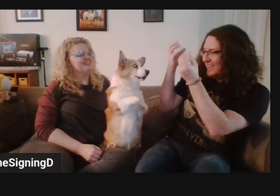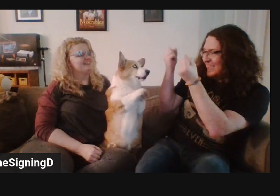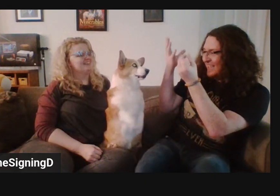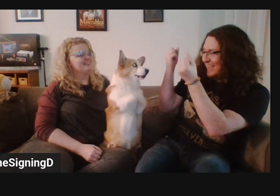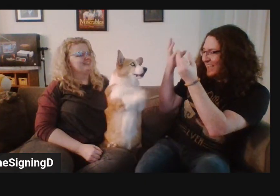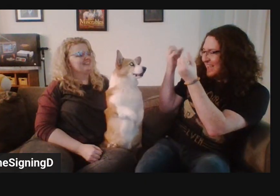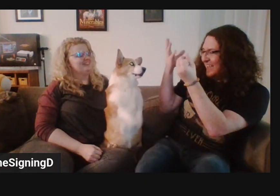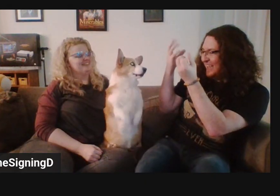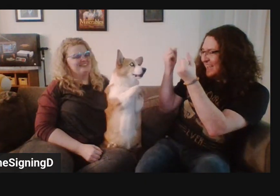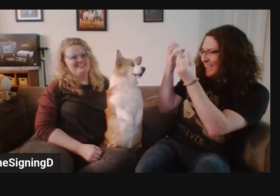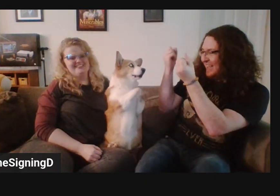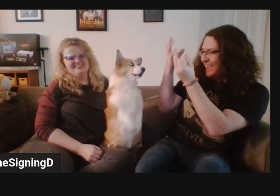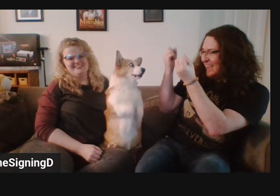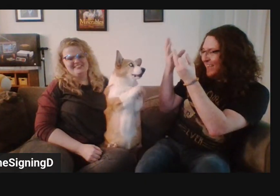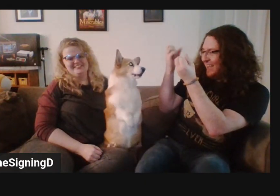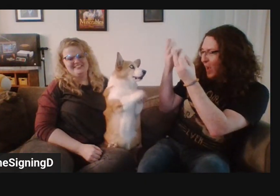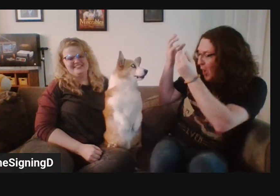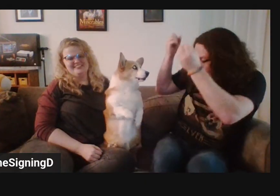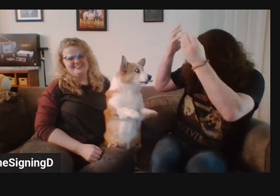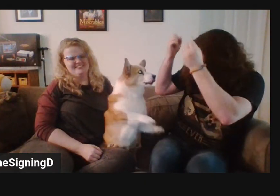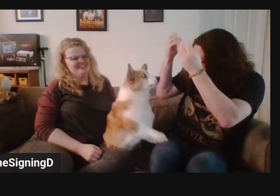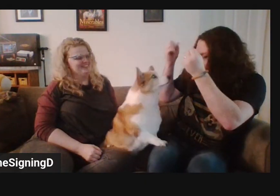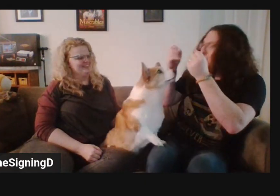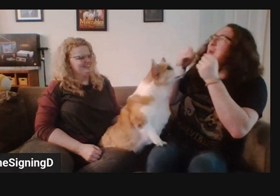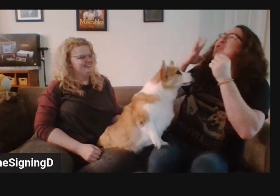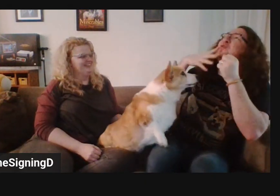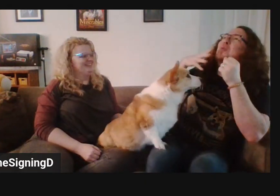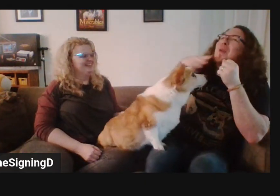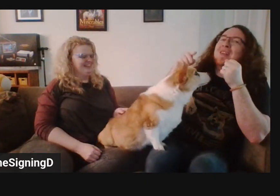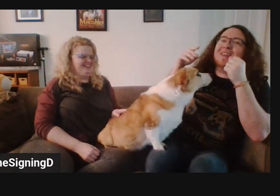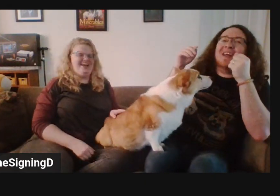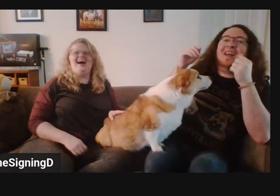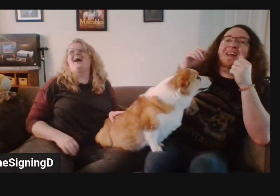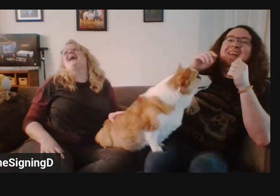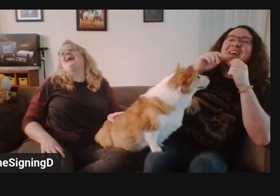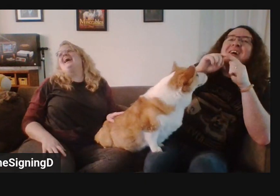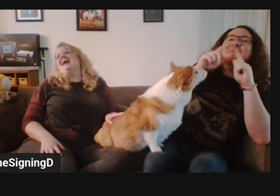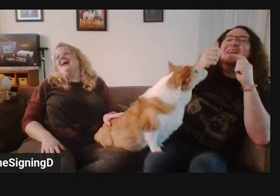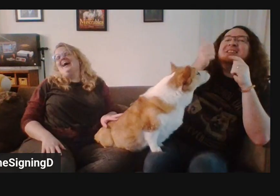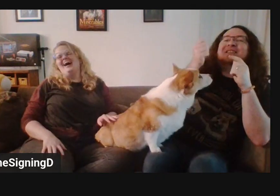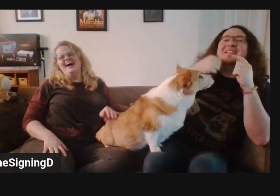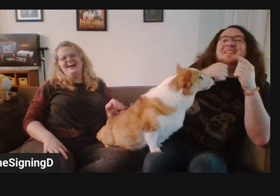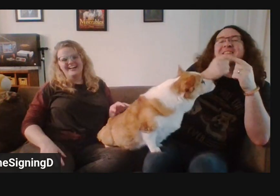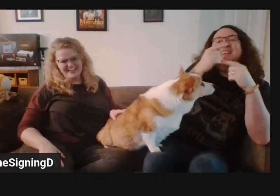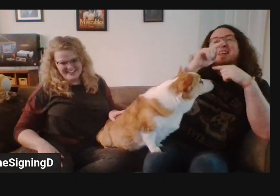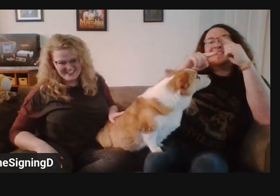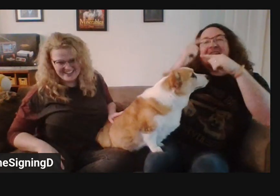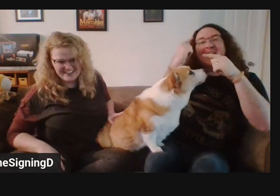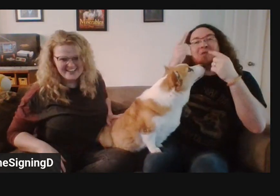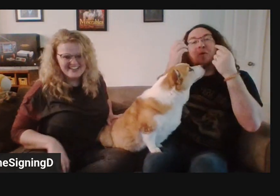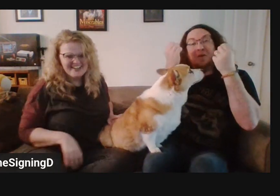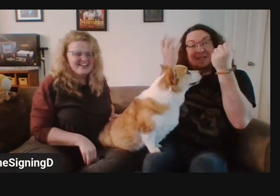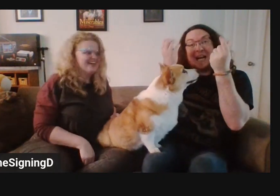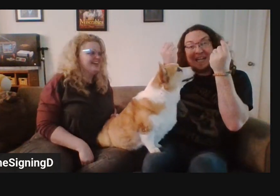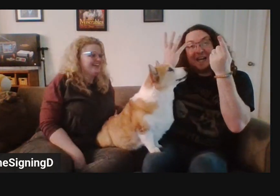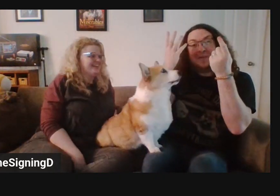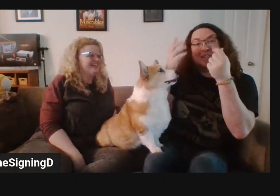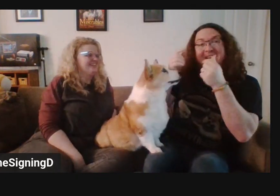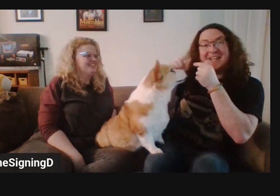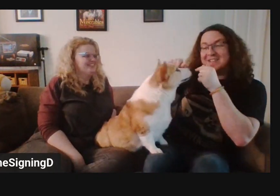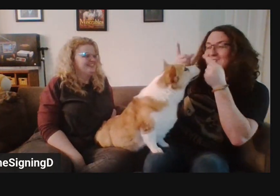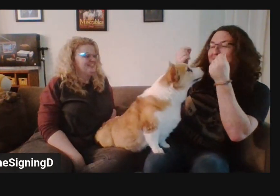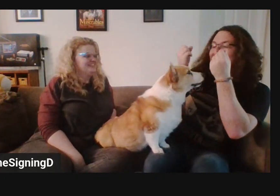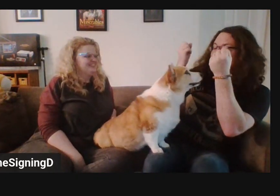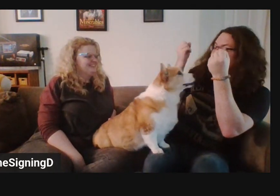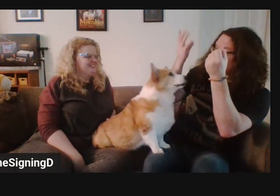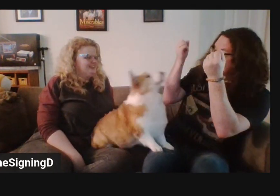now. Serious stuff. Oh, there's so much drool. That's also the sign for sign language,